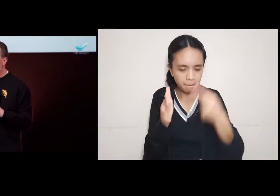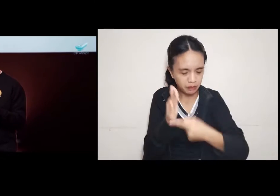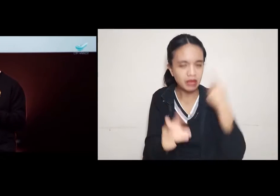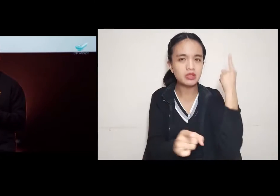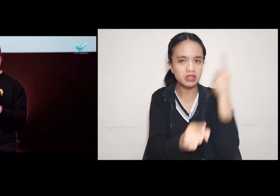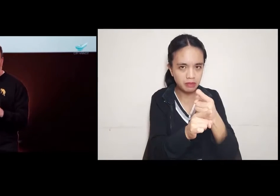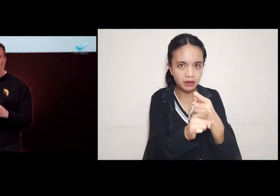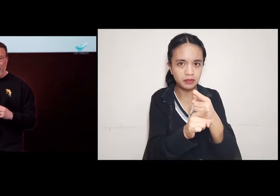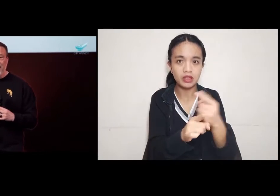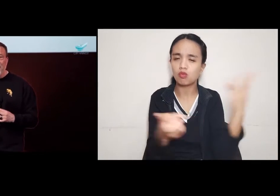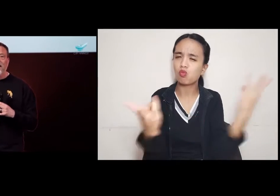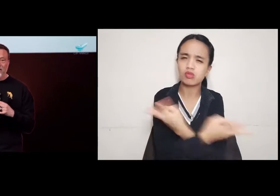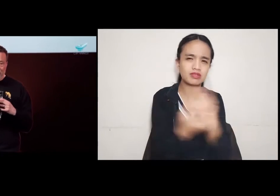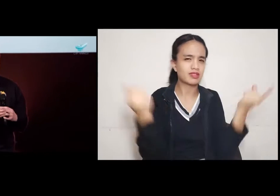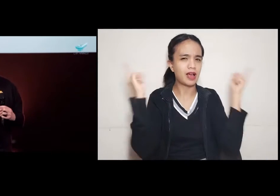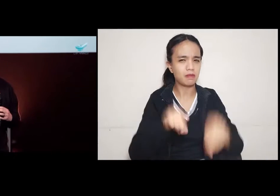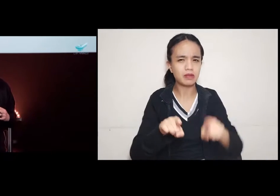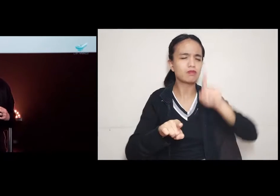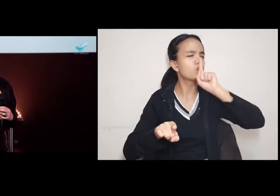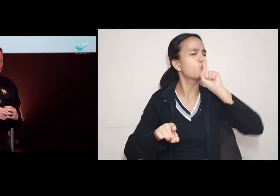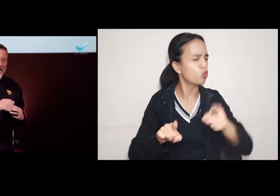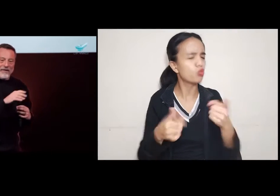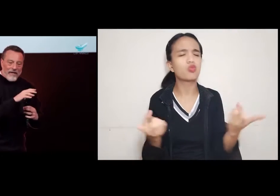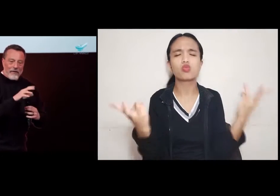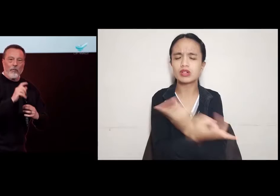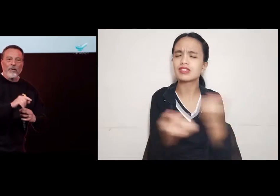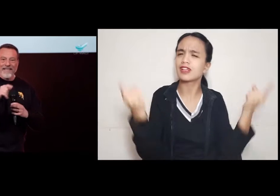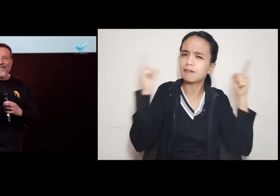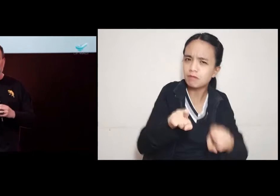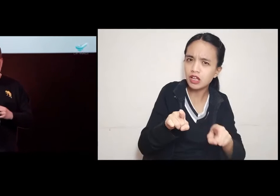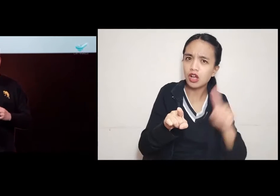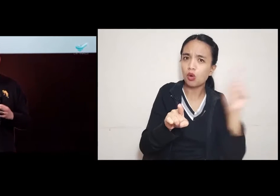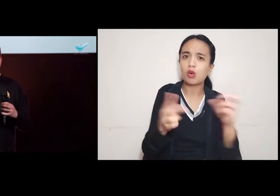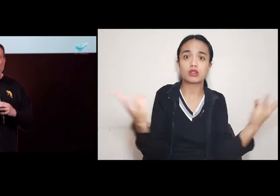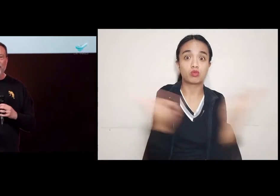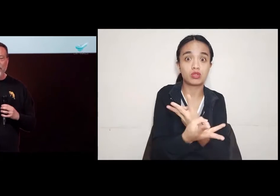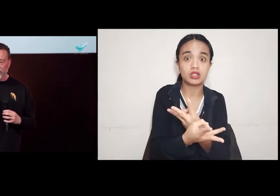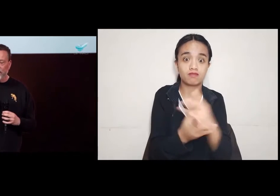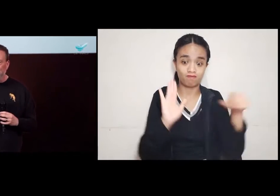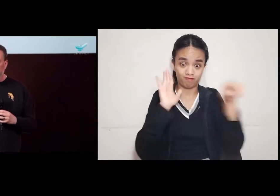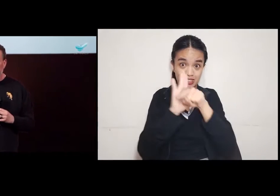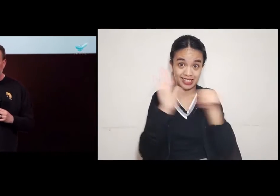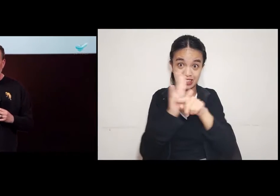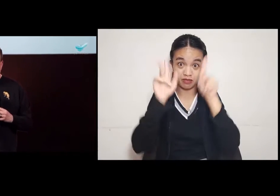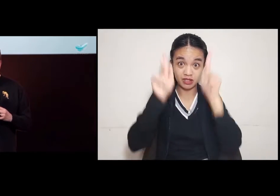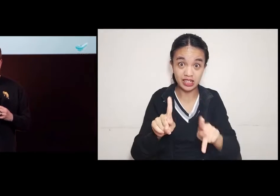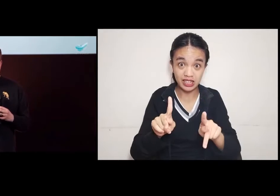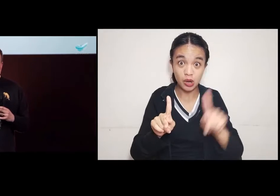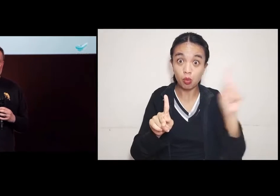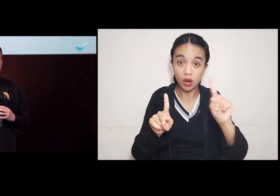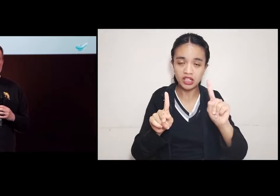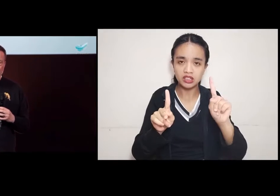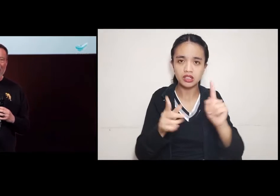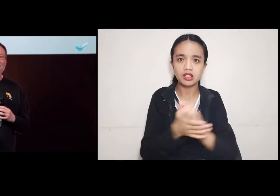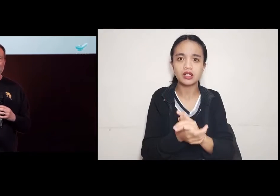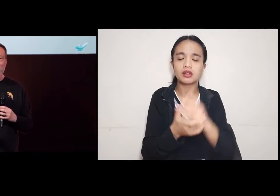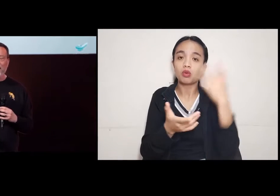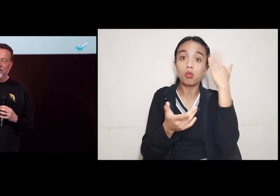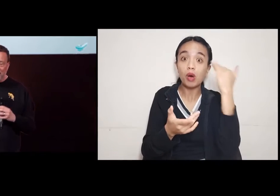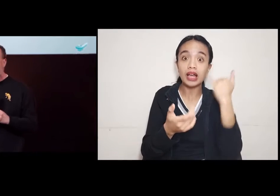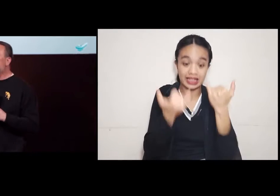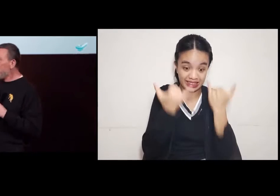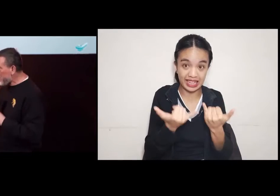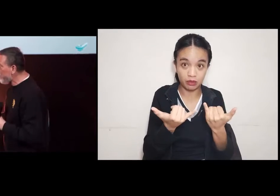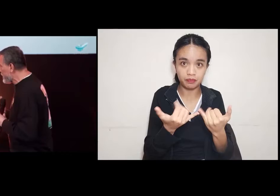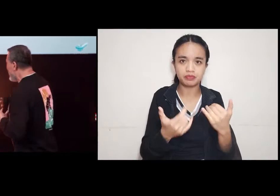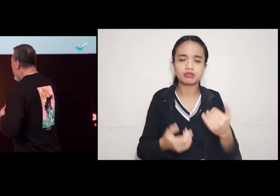exactly right. The worst thing happened. Things did get worse. And the worst thing that can happen to a negative person is for their view to be validated,